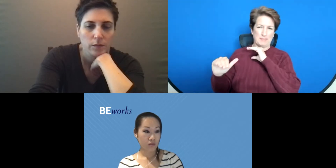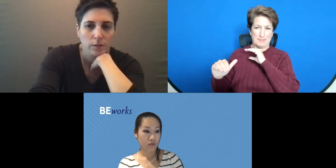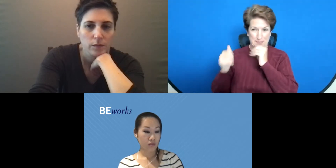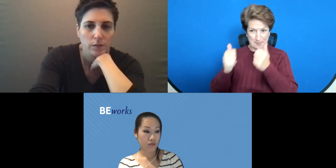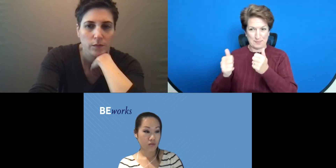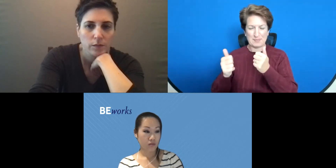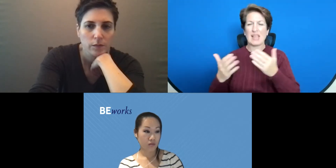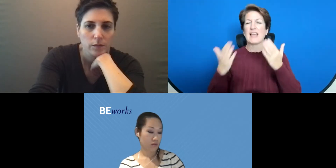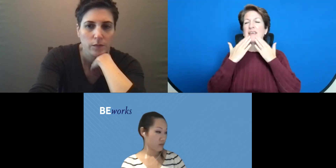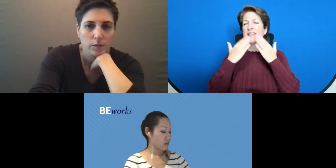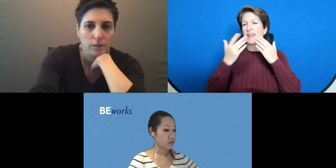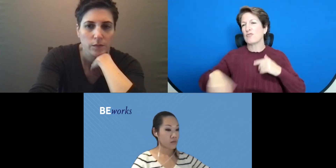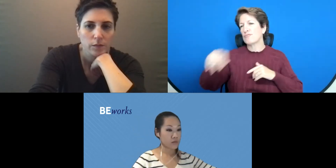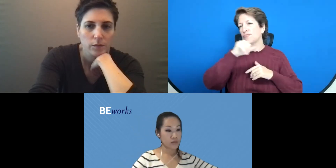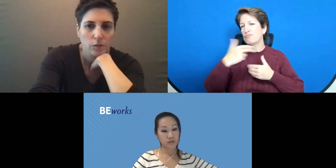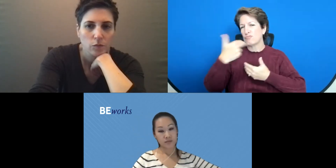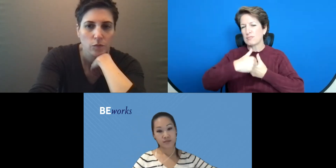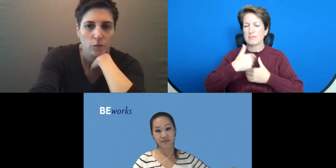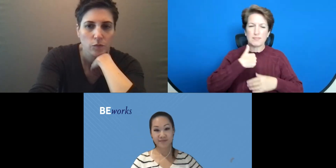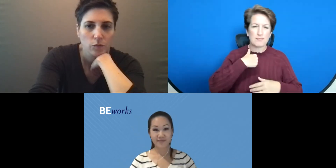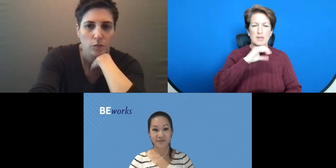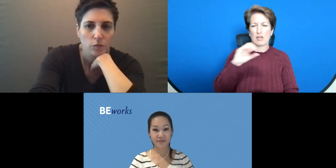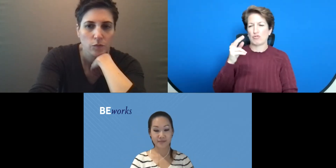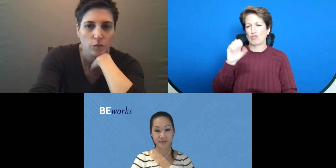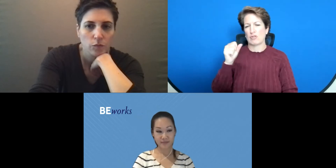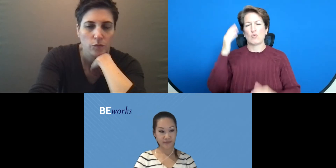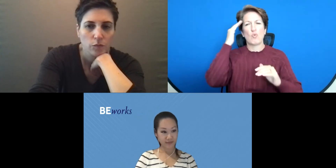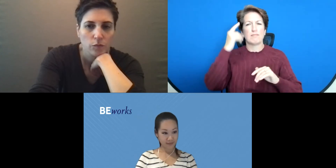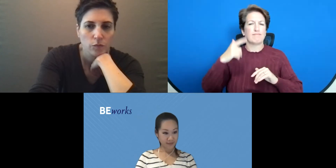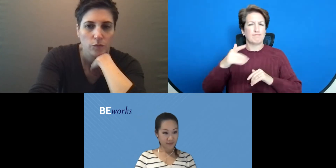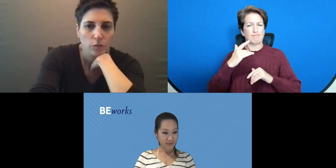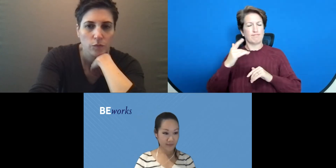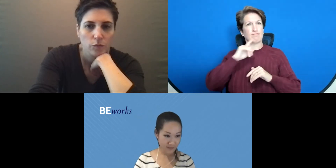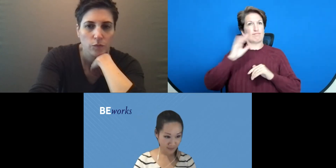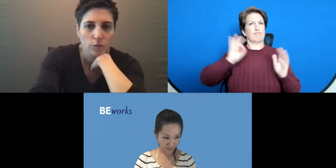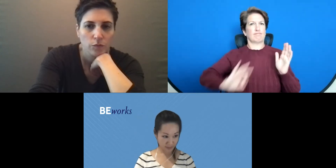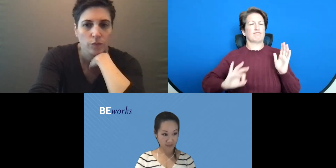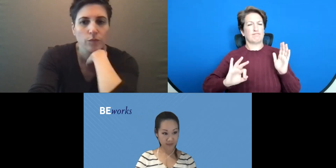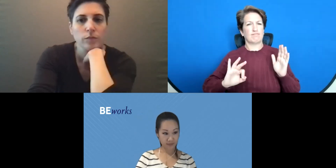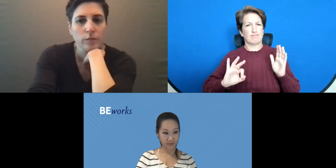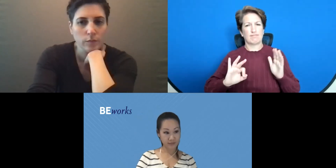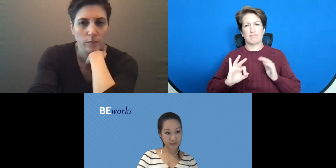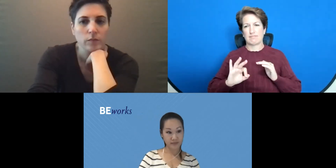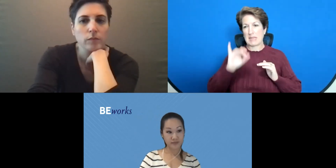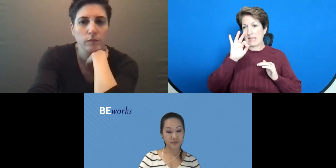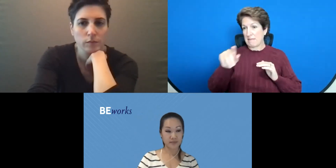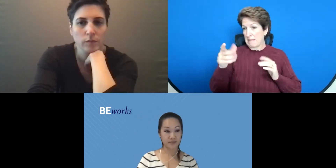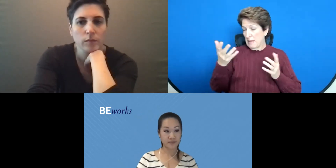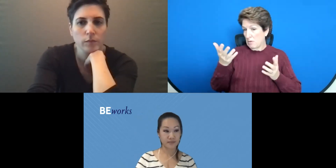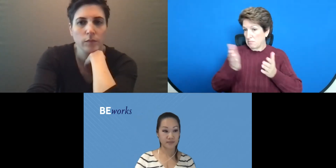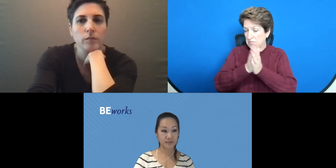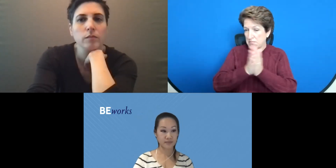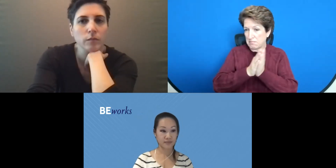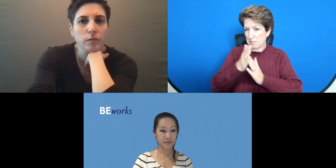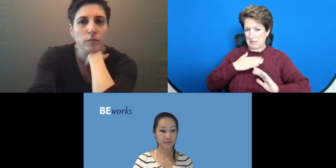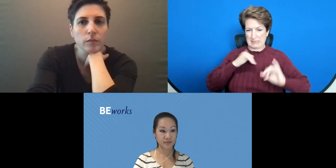for being here. Charles and I really hope that it was beneficial for you, and we would really love to invite you to stay if you would like to for the next half